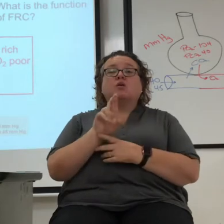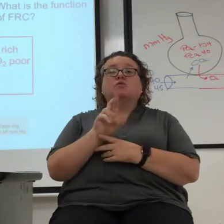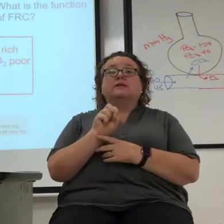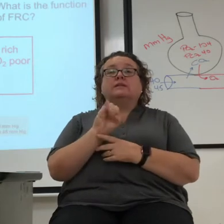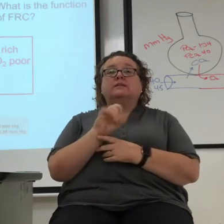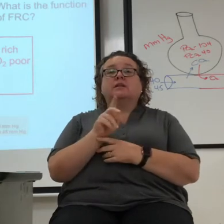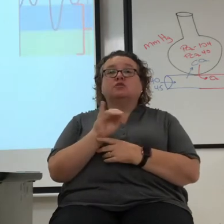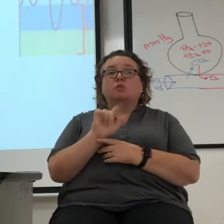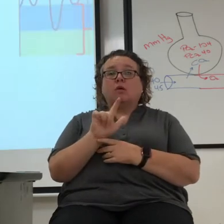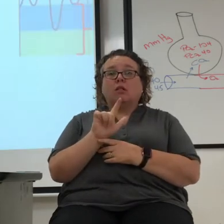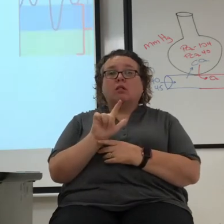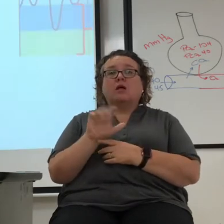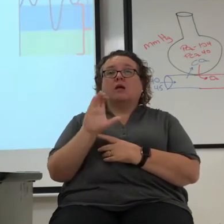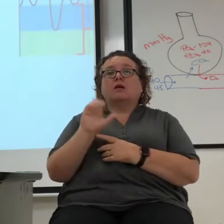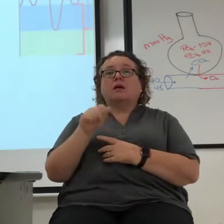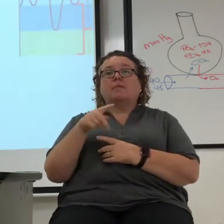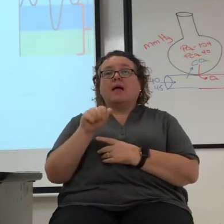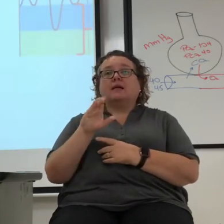has a function.